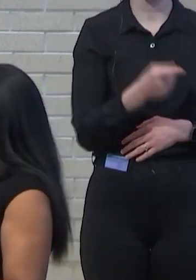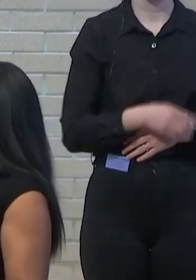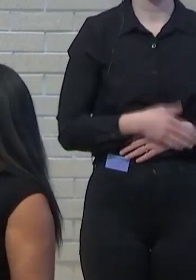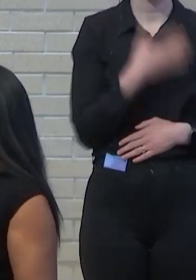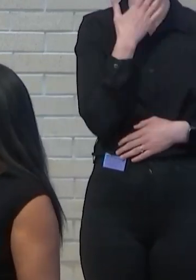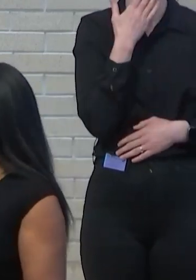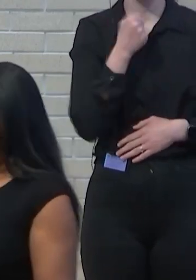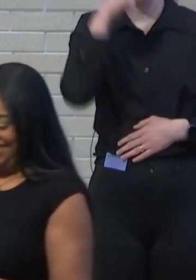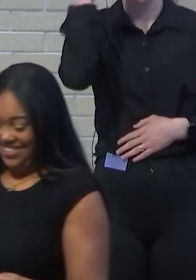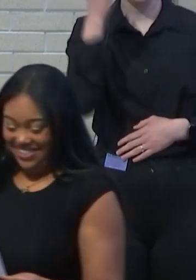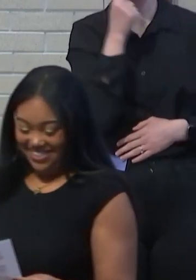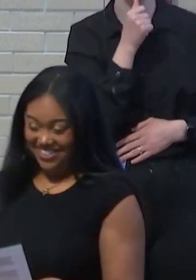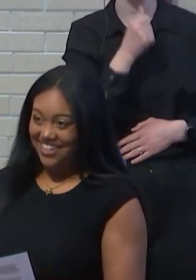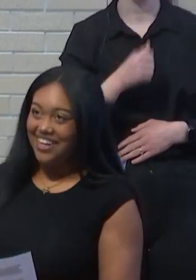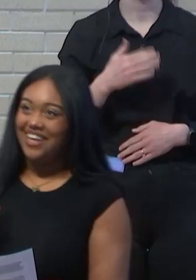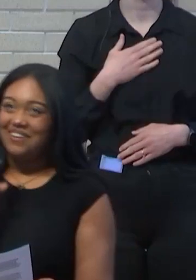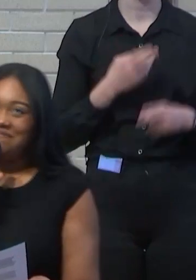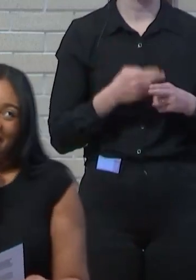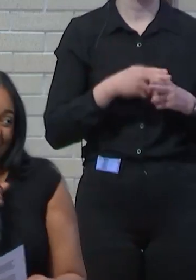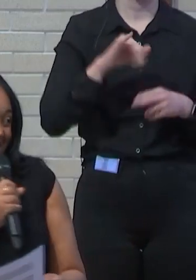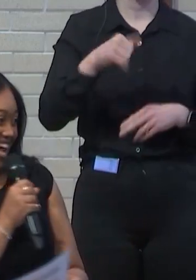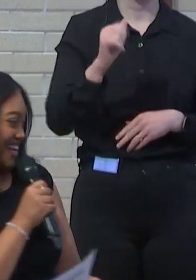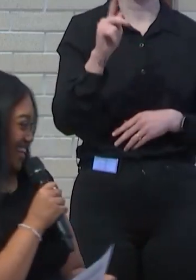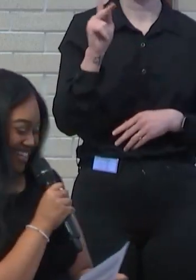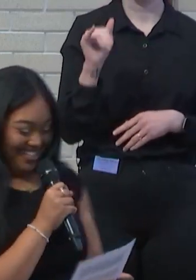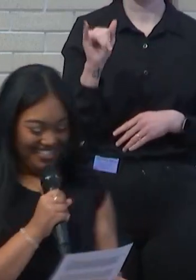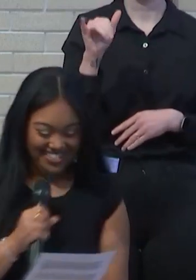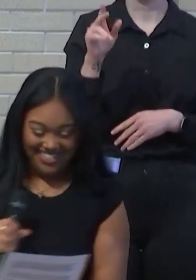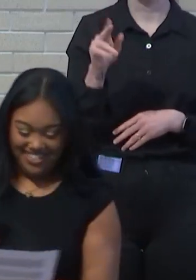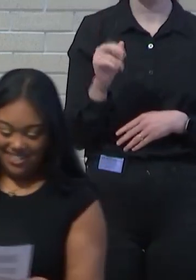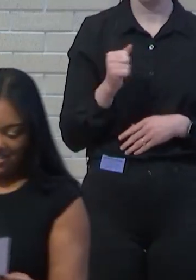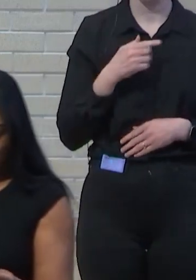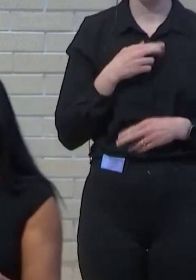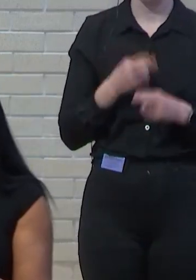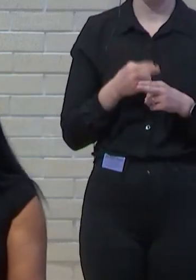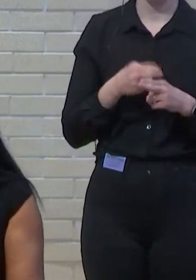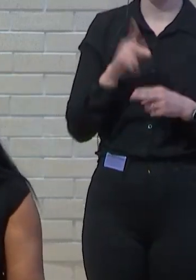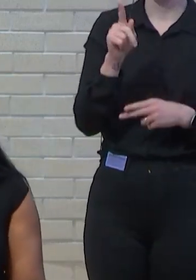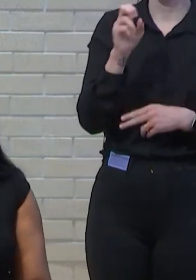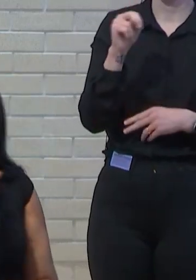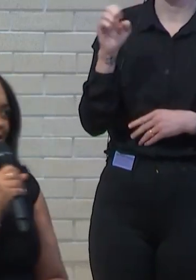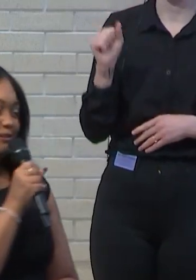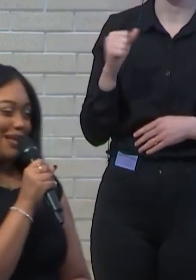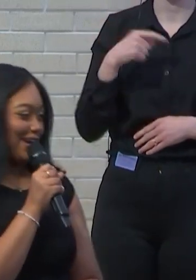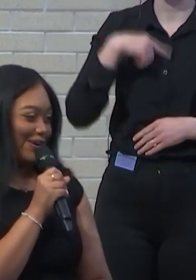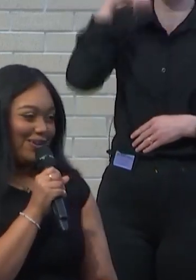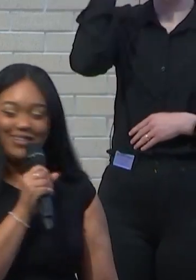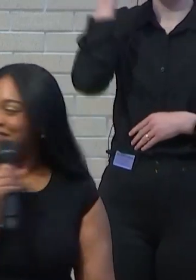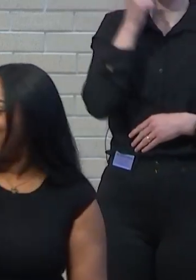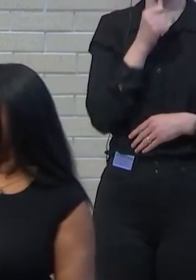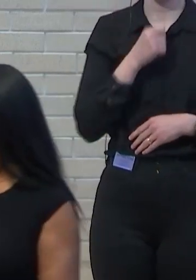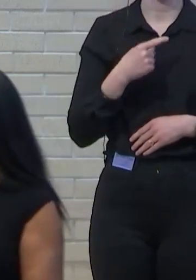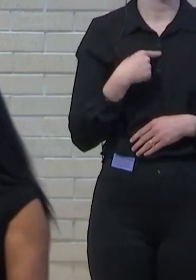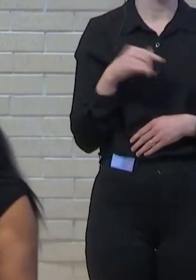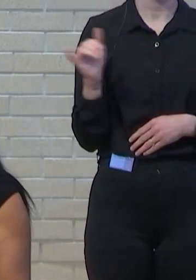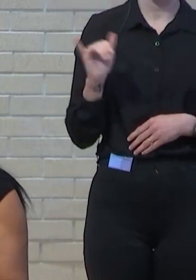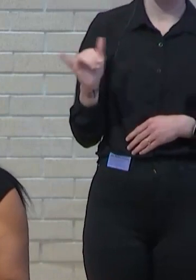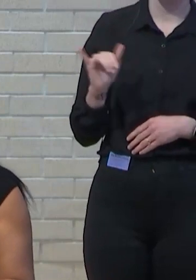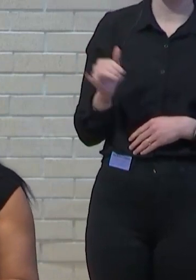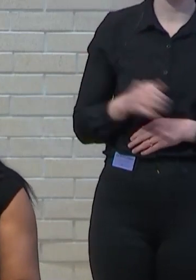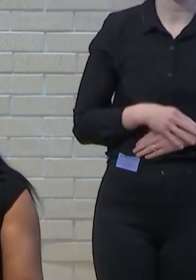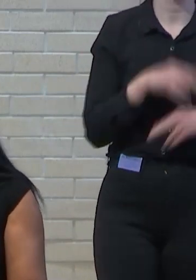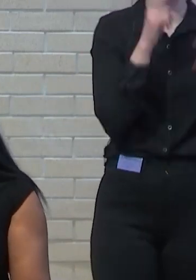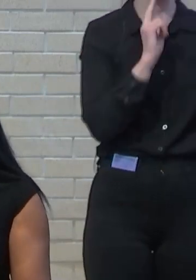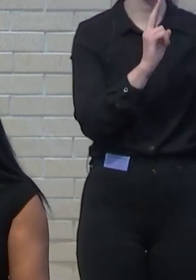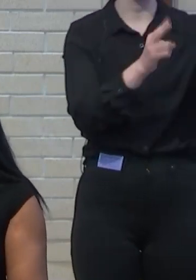Dear black girl, my name is Jakaira. My name is Kennedy. And I am a Black girl. And I am also a Black girl. It is an honor